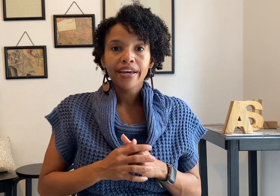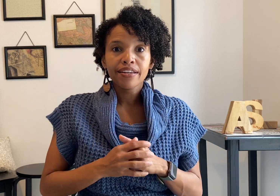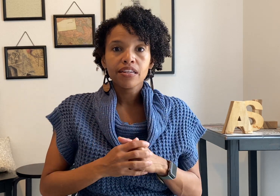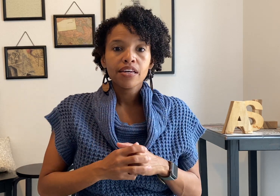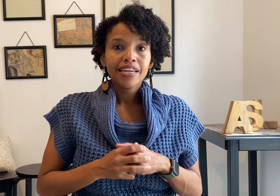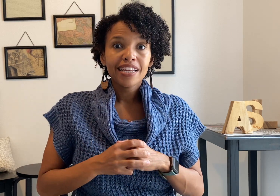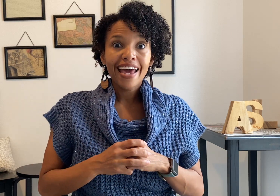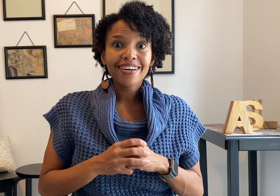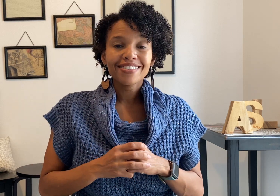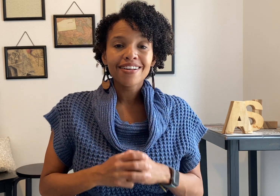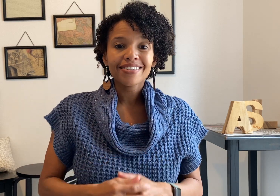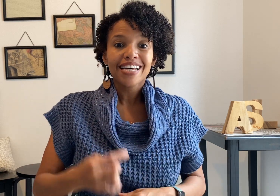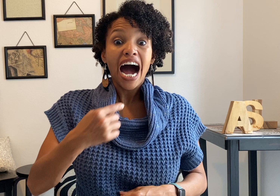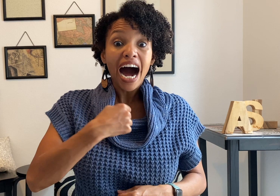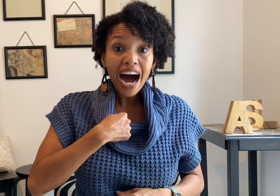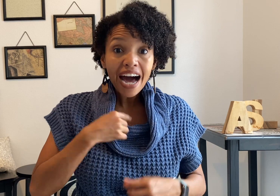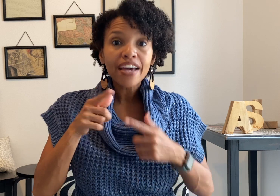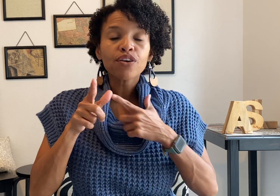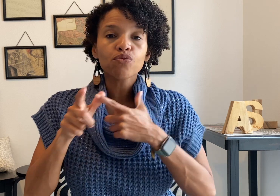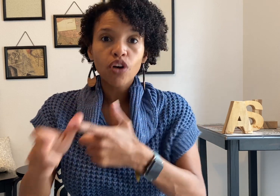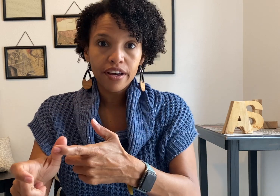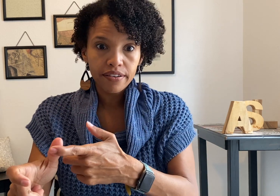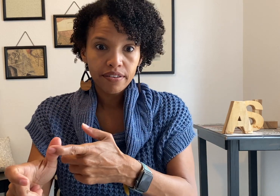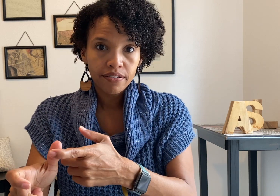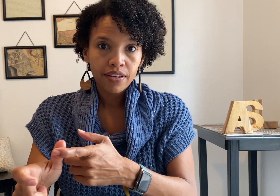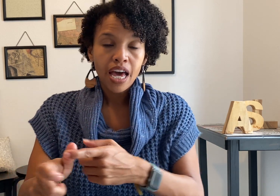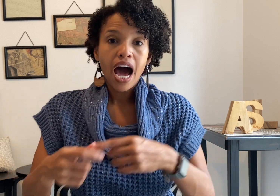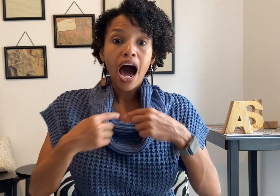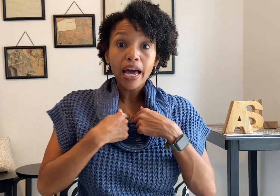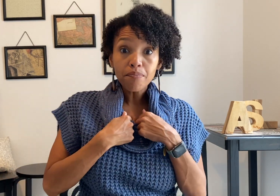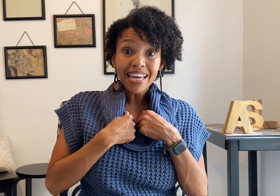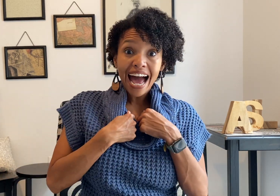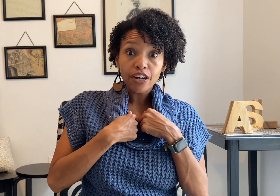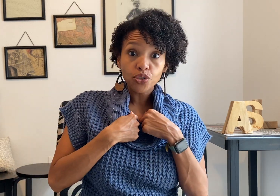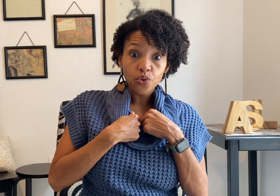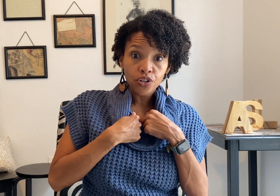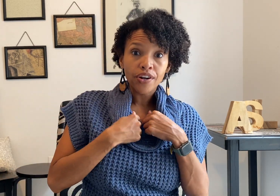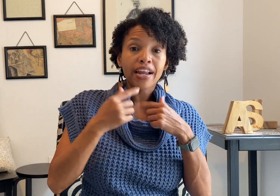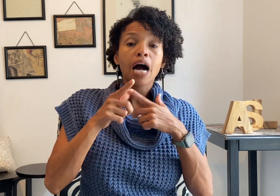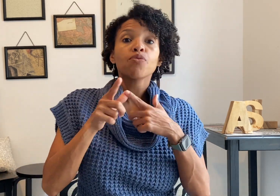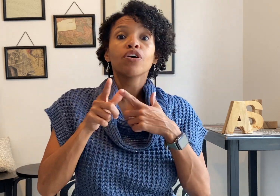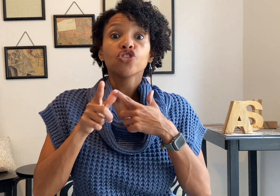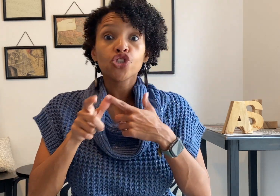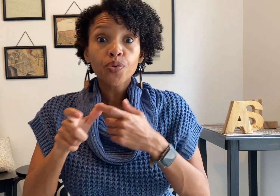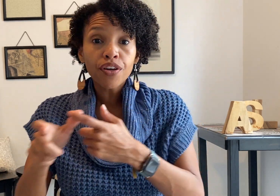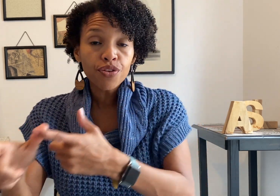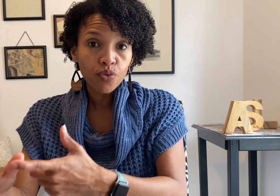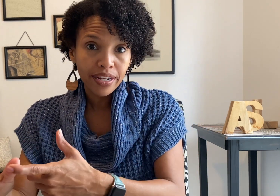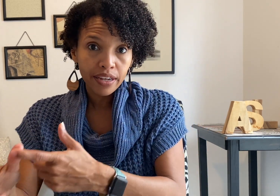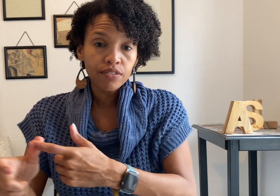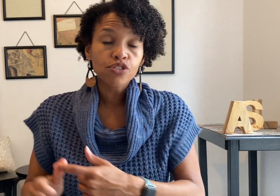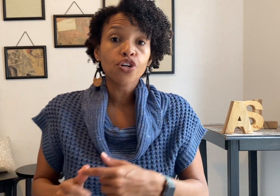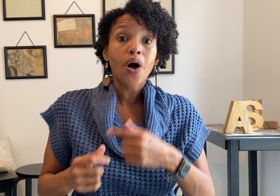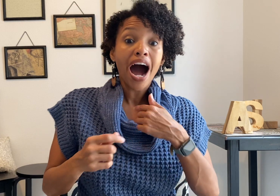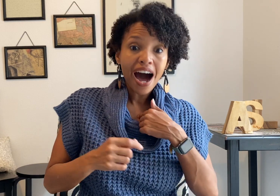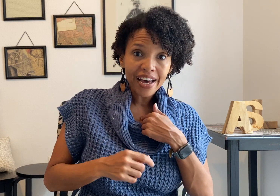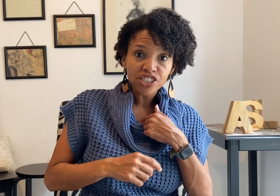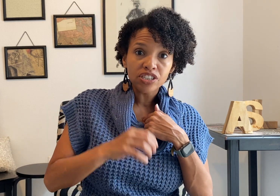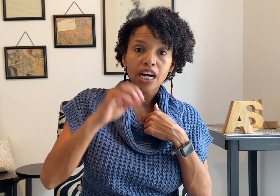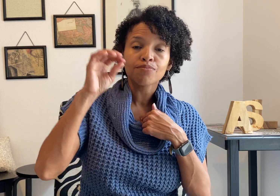right? In ASL, it's I run. I'm the actor and I'm the one doing the running. So I should come